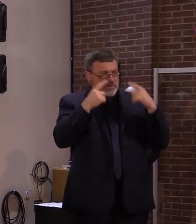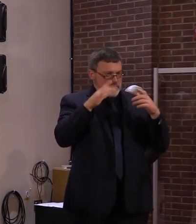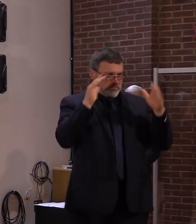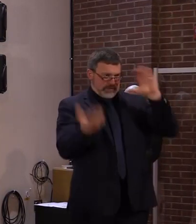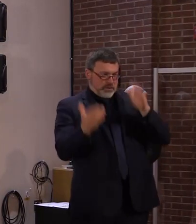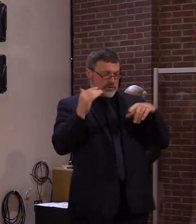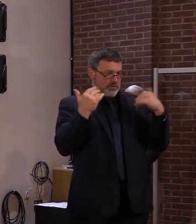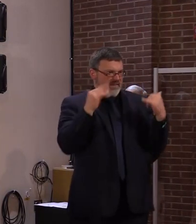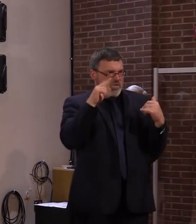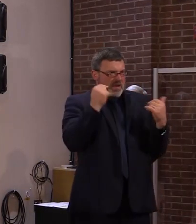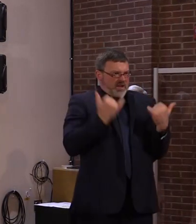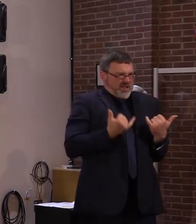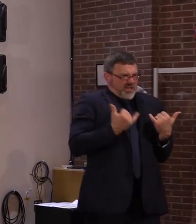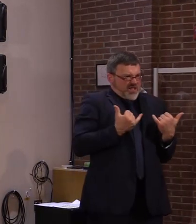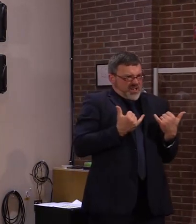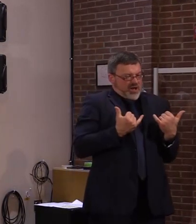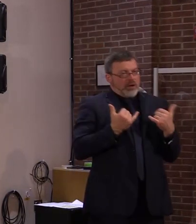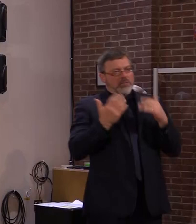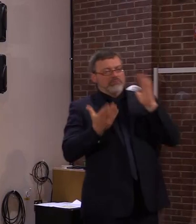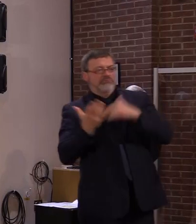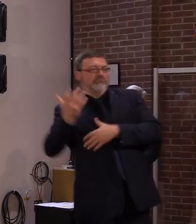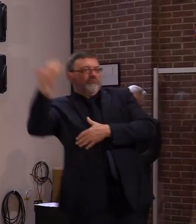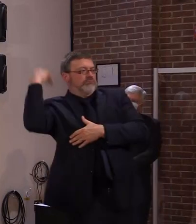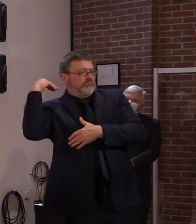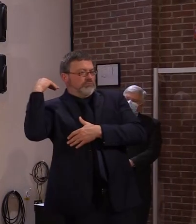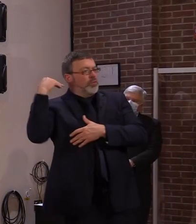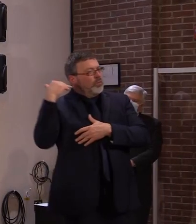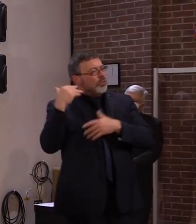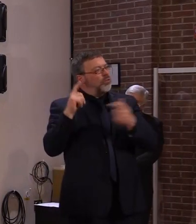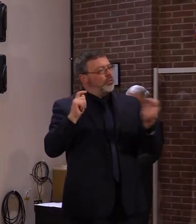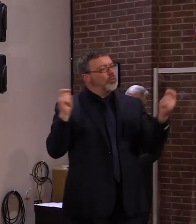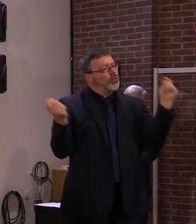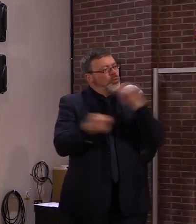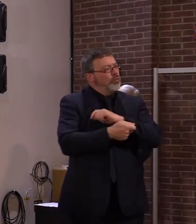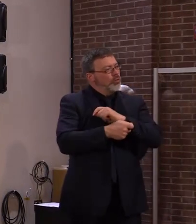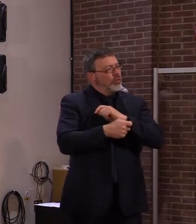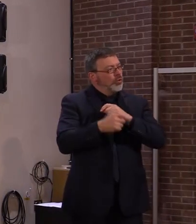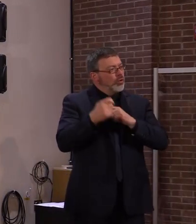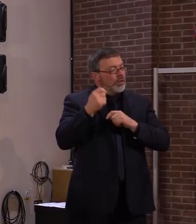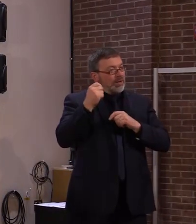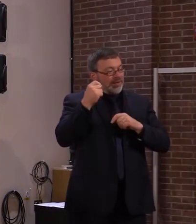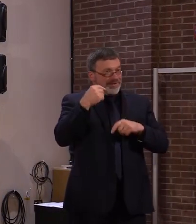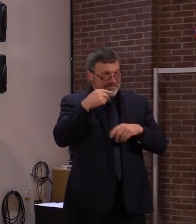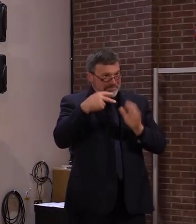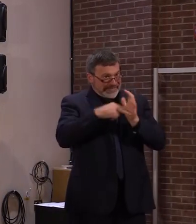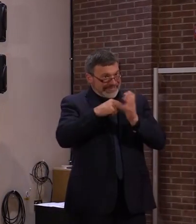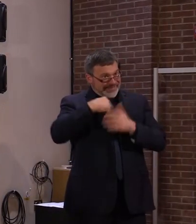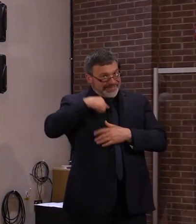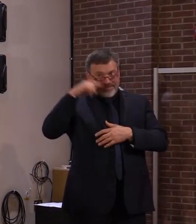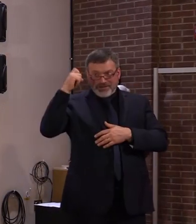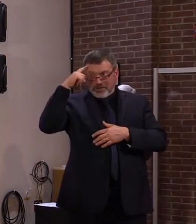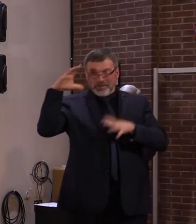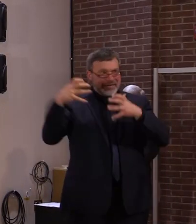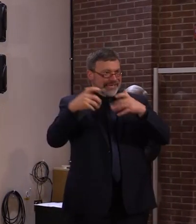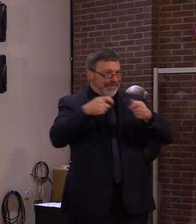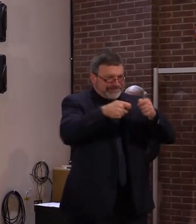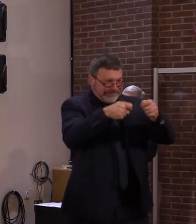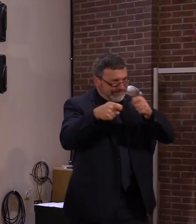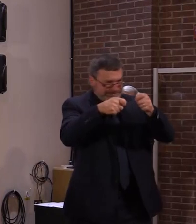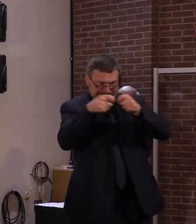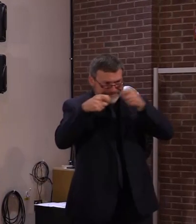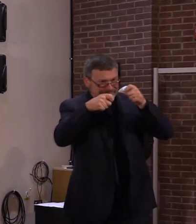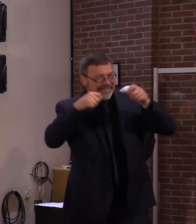we have absolute control over. There's not one single solution to stop it. We do need to live with